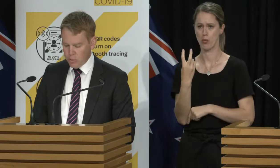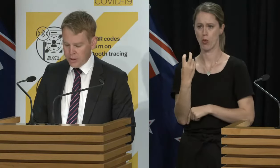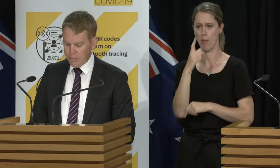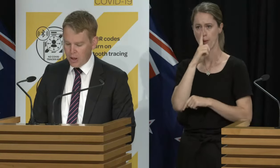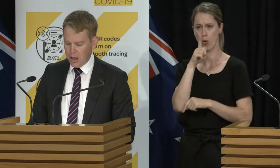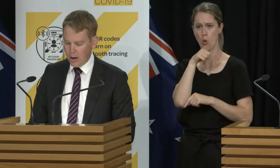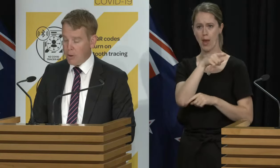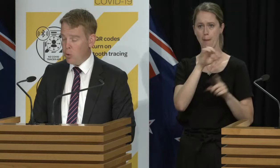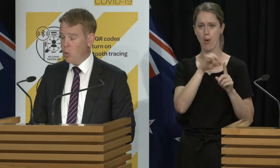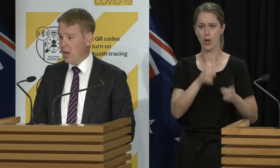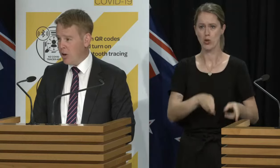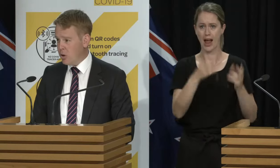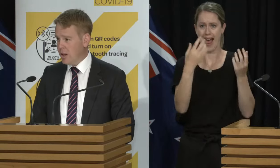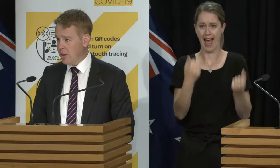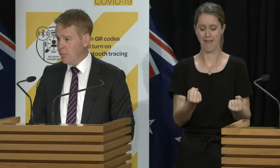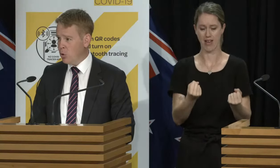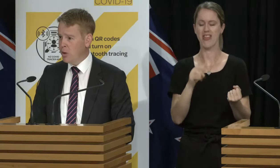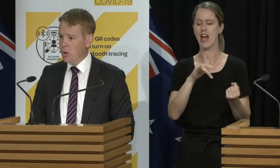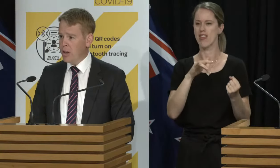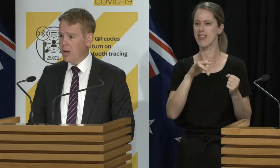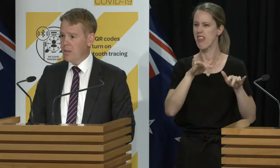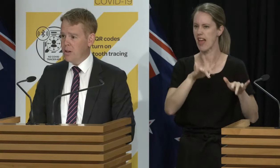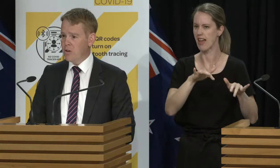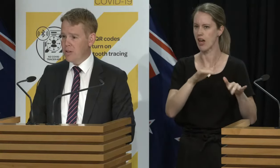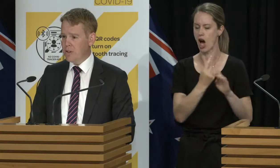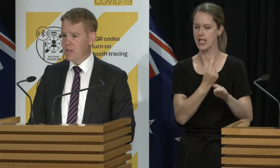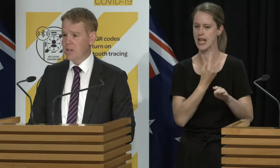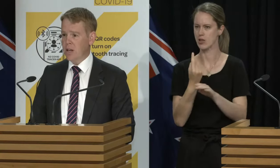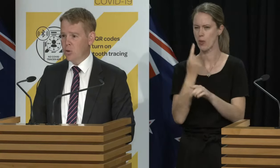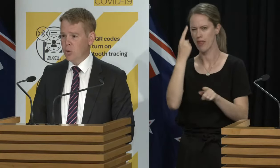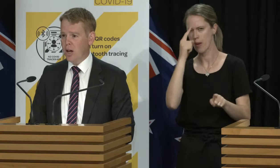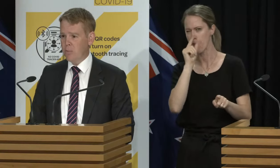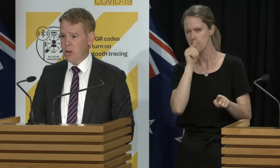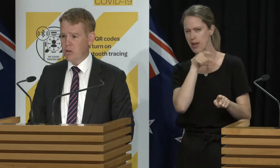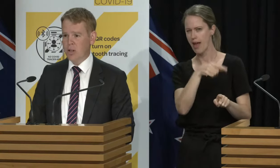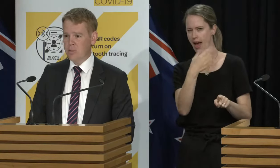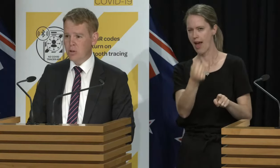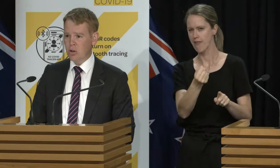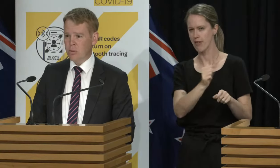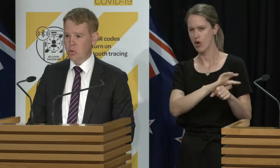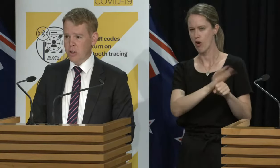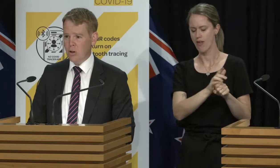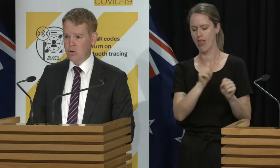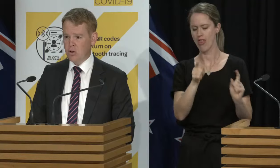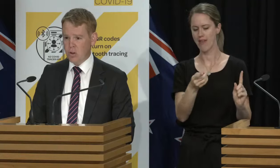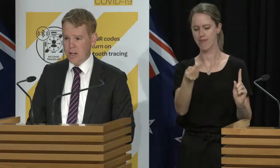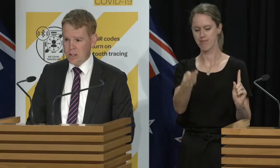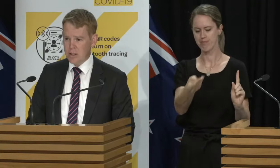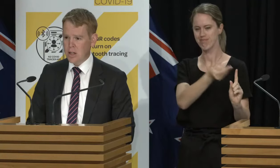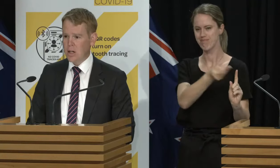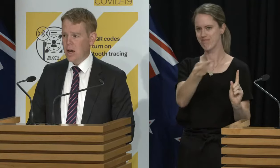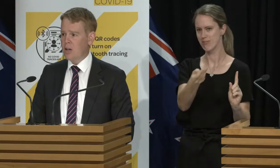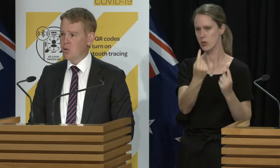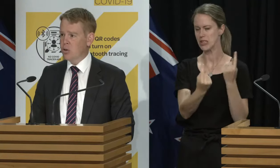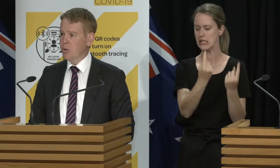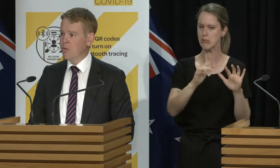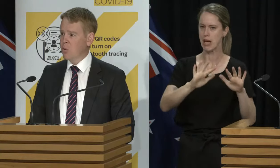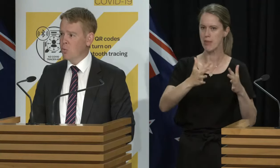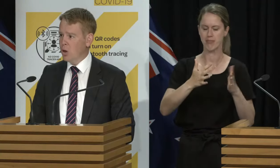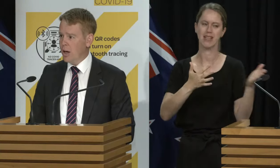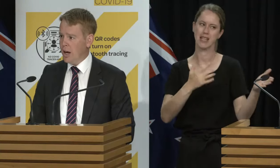the Pullman, people who are currently at the Pullman where there is evidence that there could have been transmission between those 2 cases, and